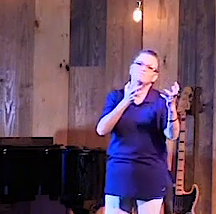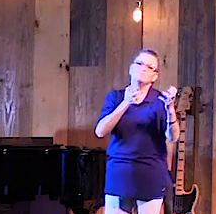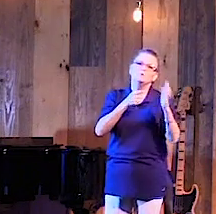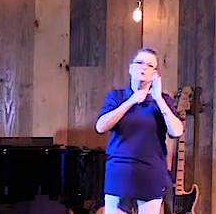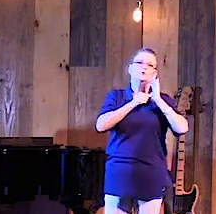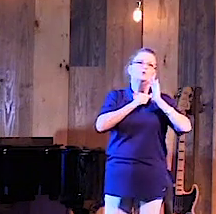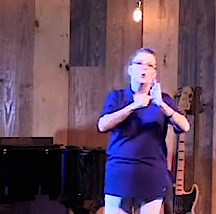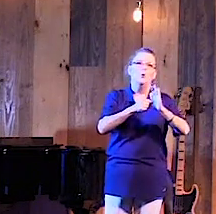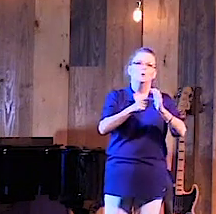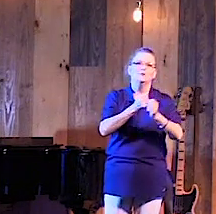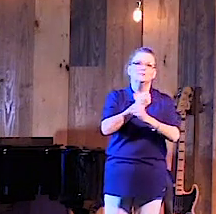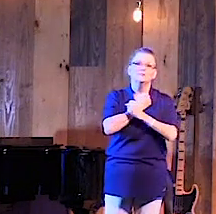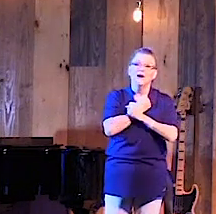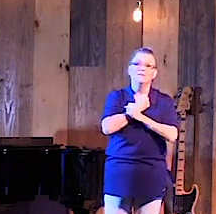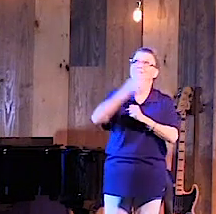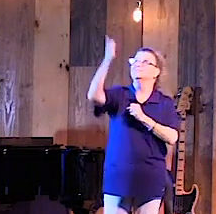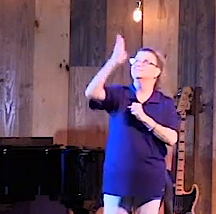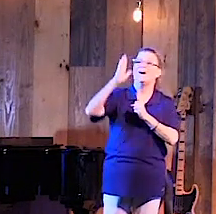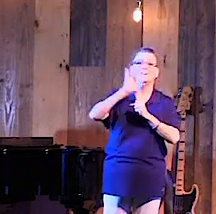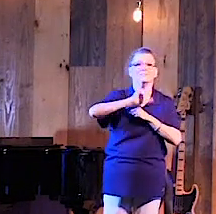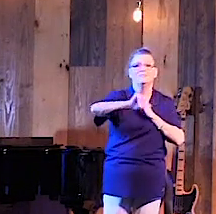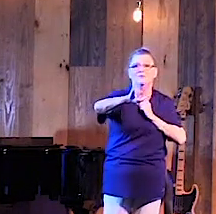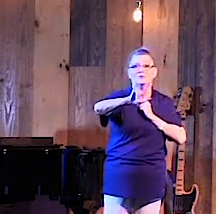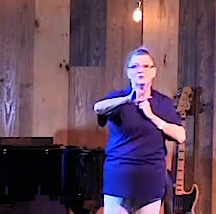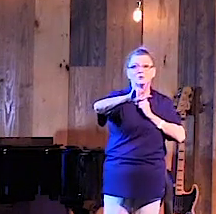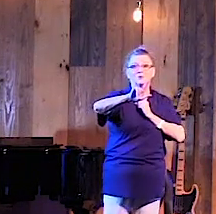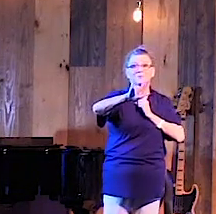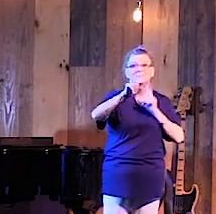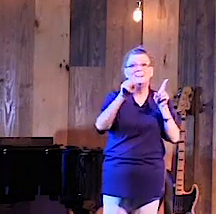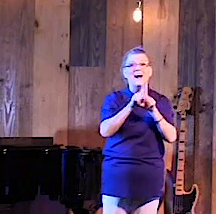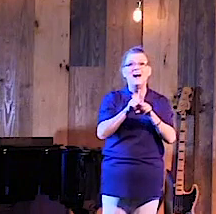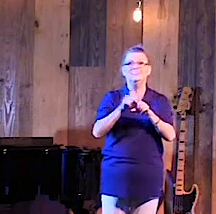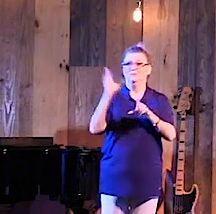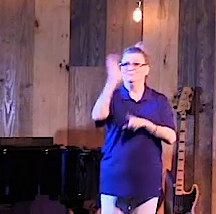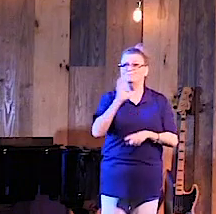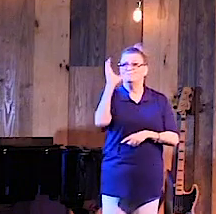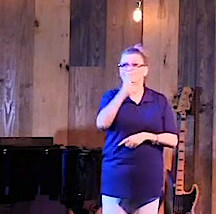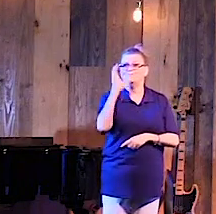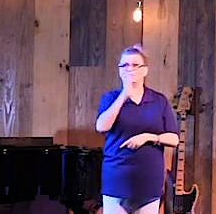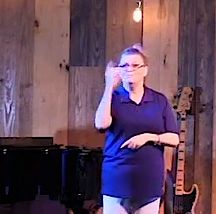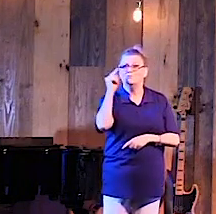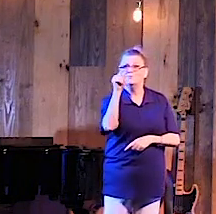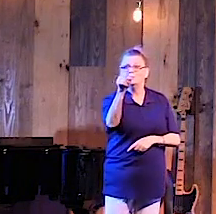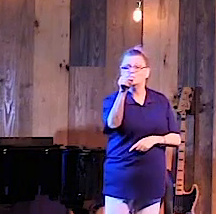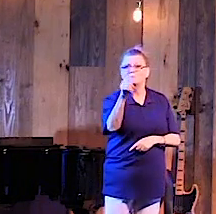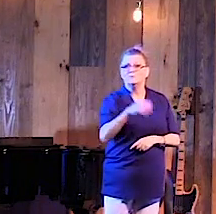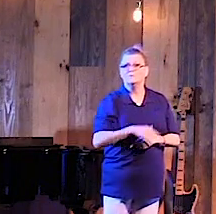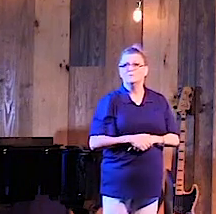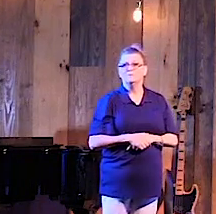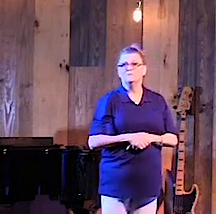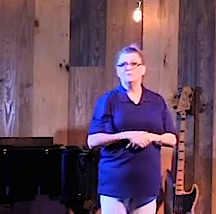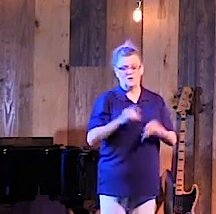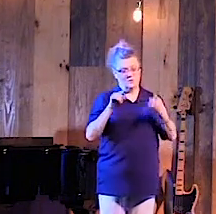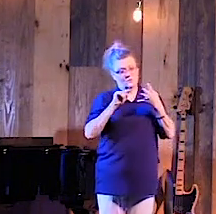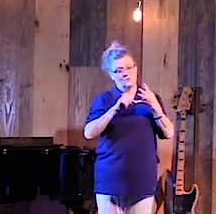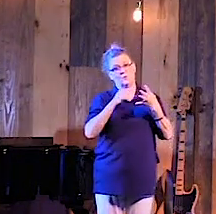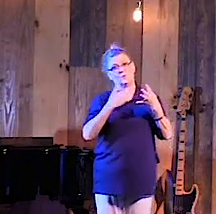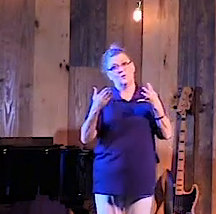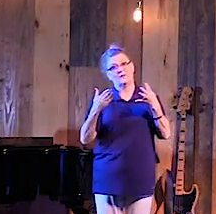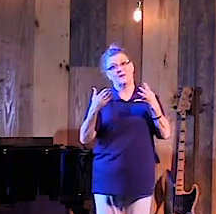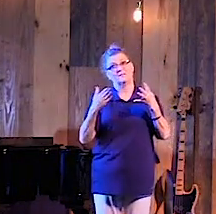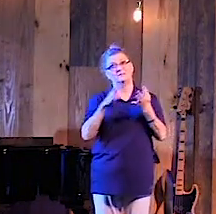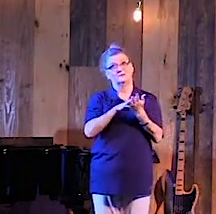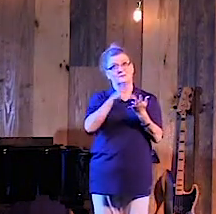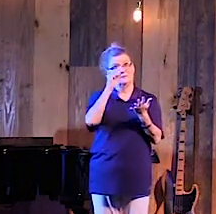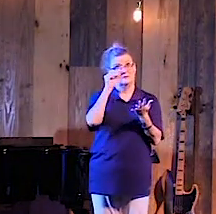love. God loves you as he recklessly pursues you. Now, here's the fourth thing we want to learn this morning. God loves you as